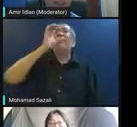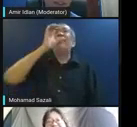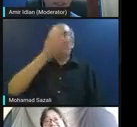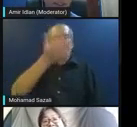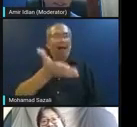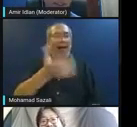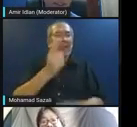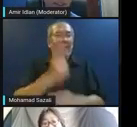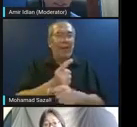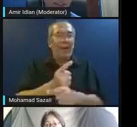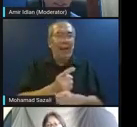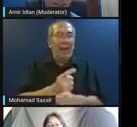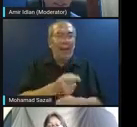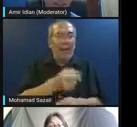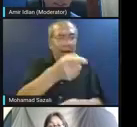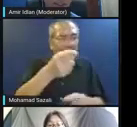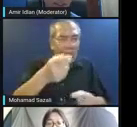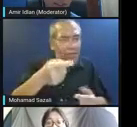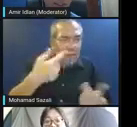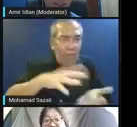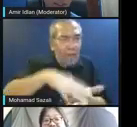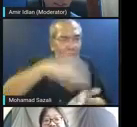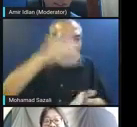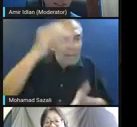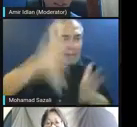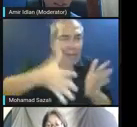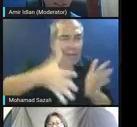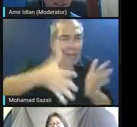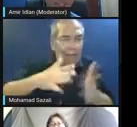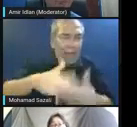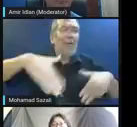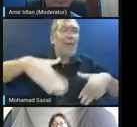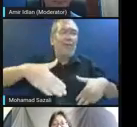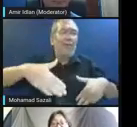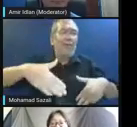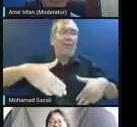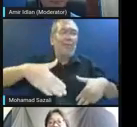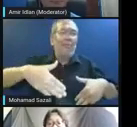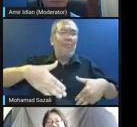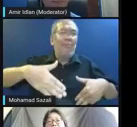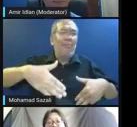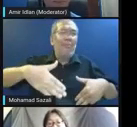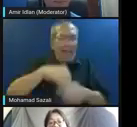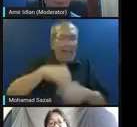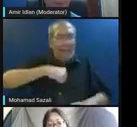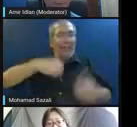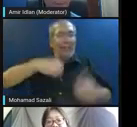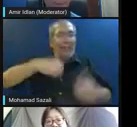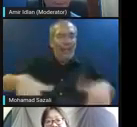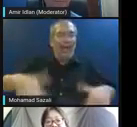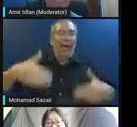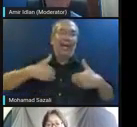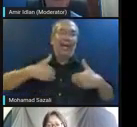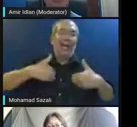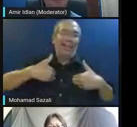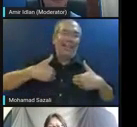Yes, correct. But I haven't teach you sign language, which means that sign language is already in all of you.